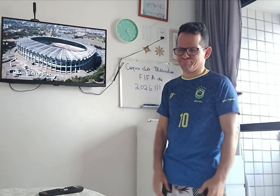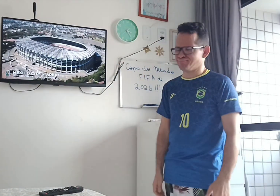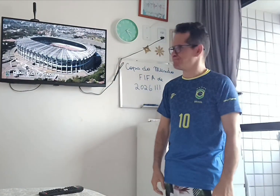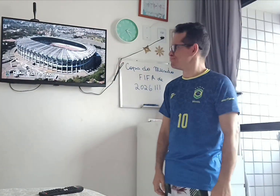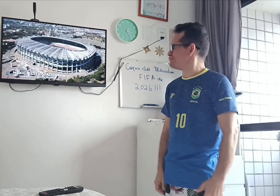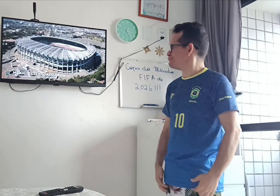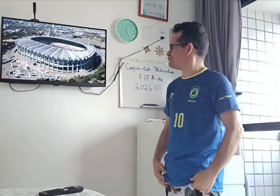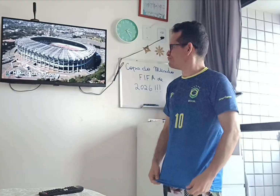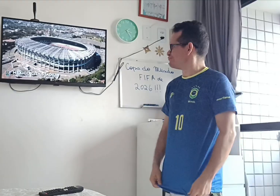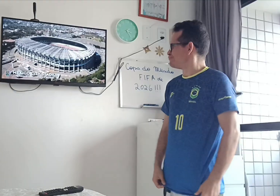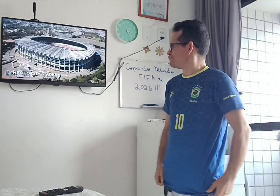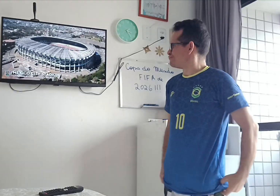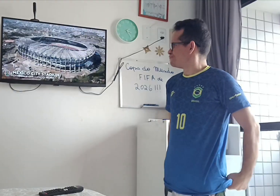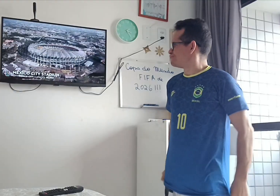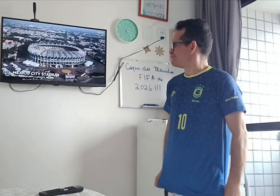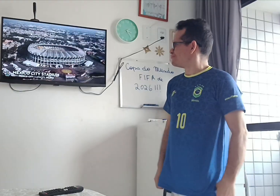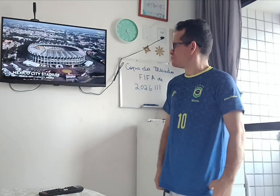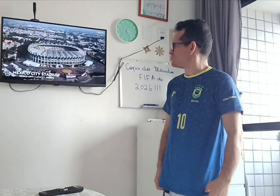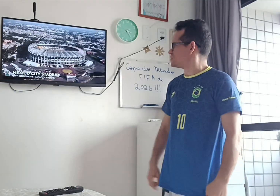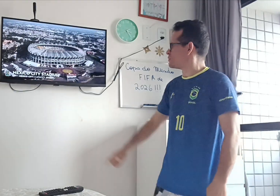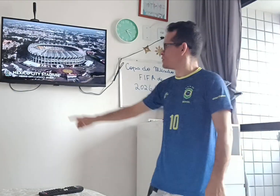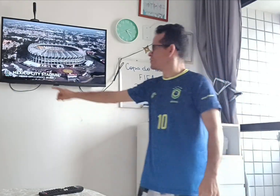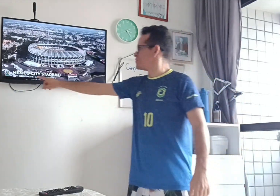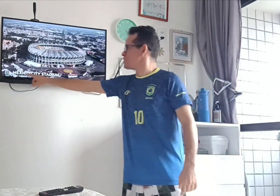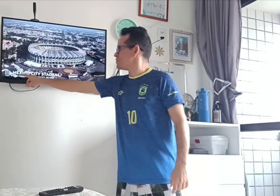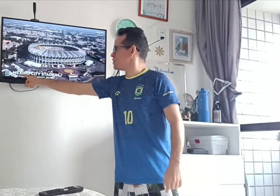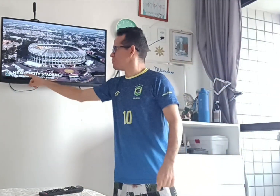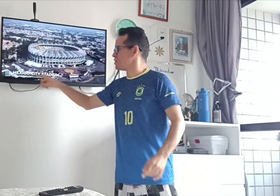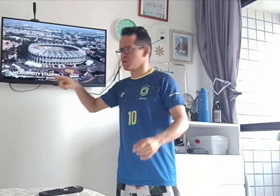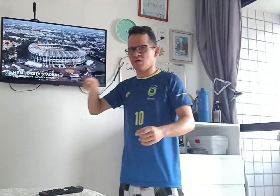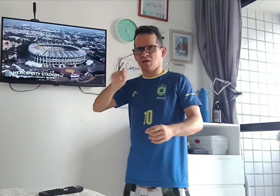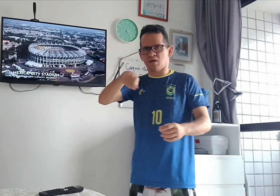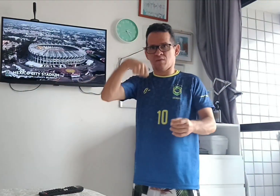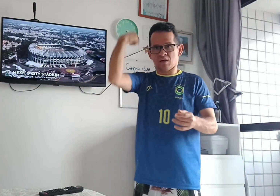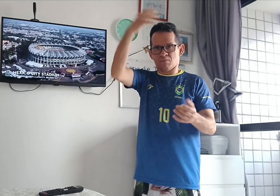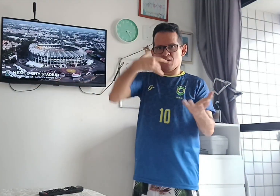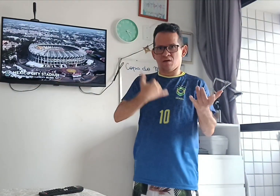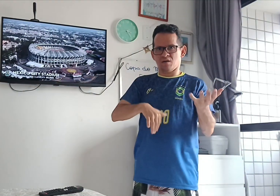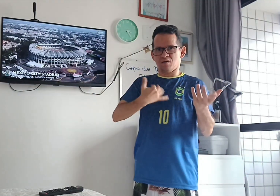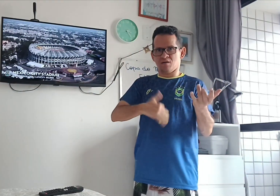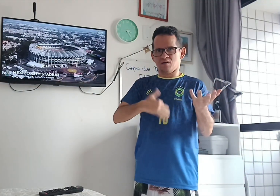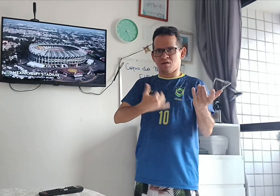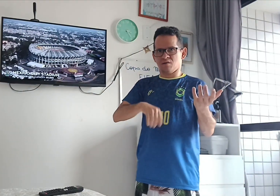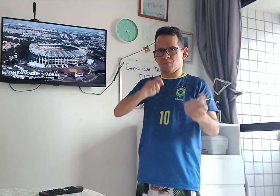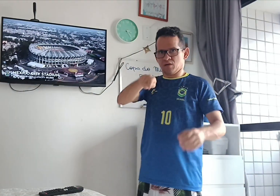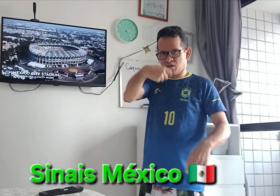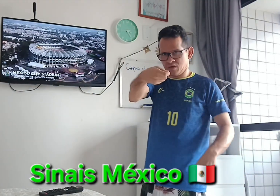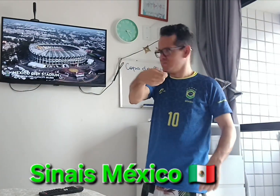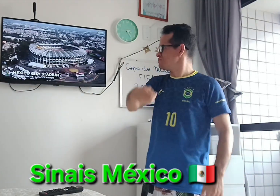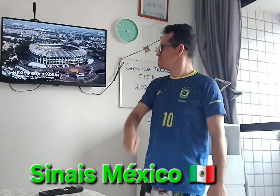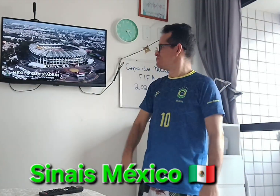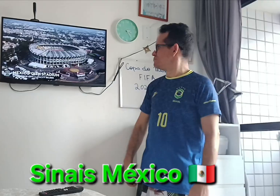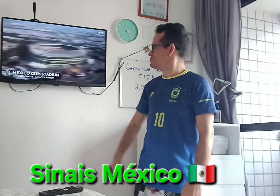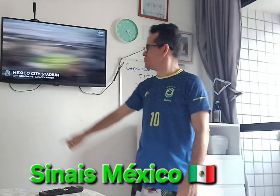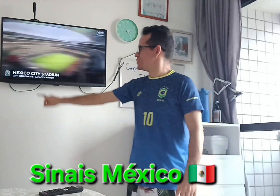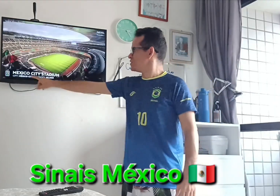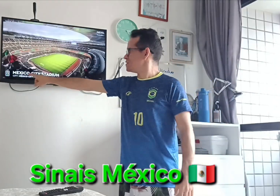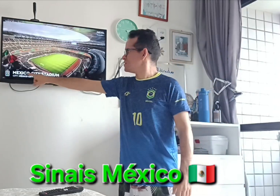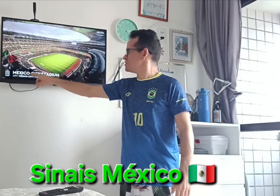and knockout stage matches, and standing as one of the very few stadiums on the planet to have staged World Cup finals in different eras. Ahead of the